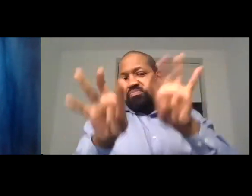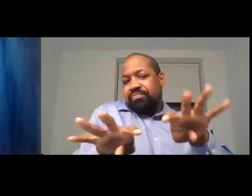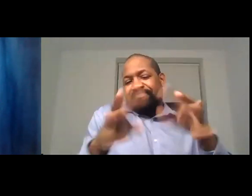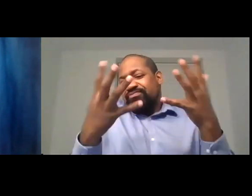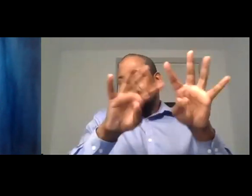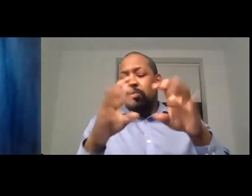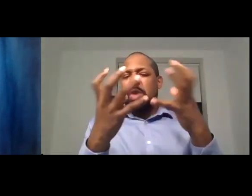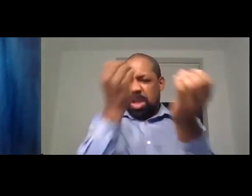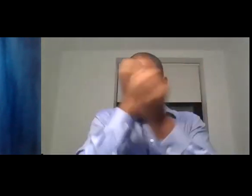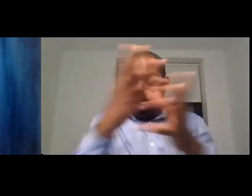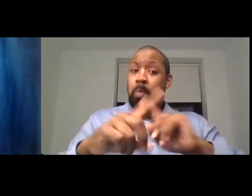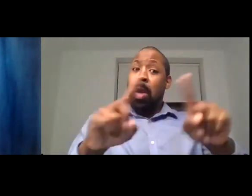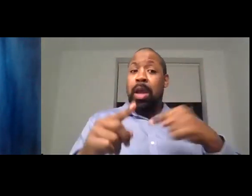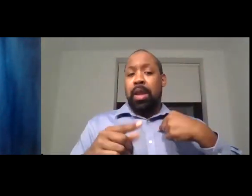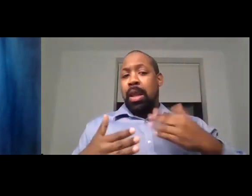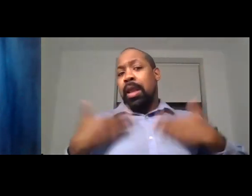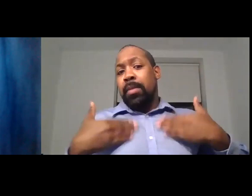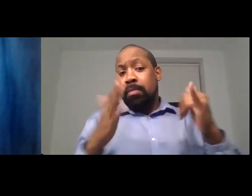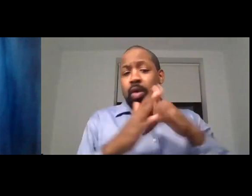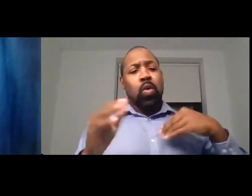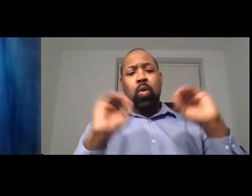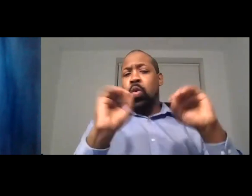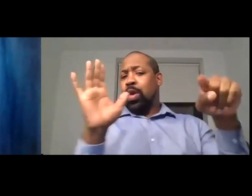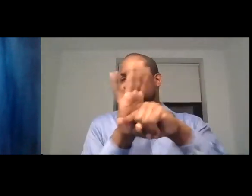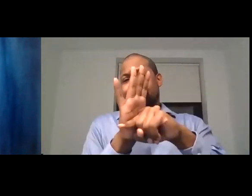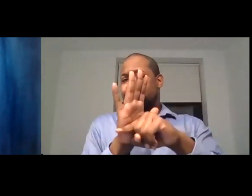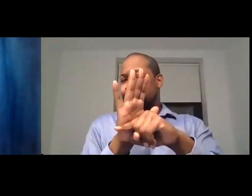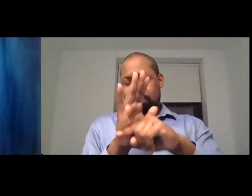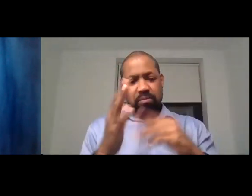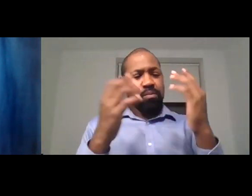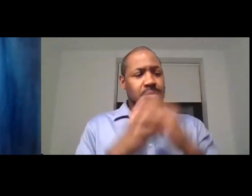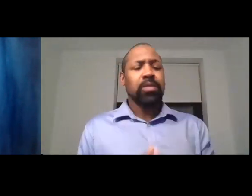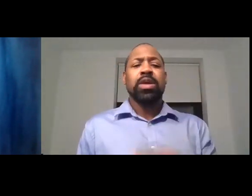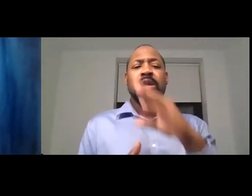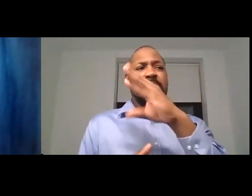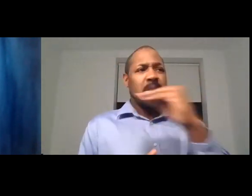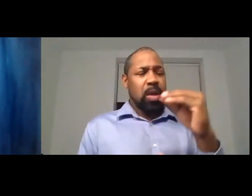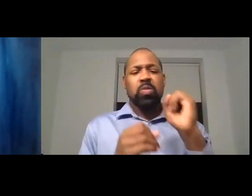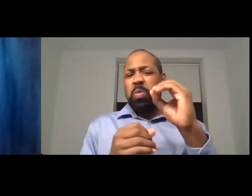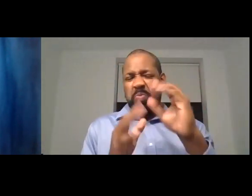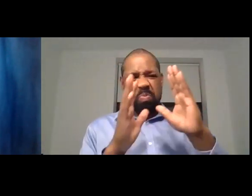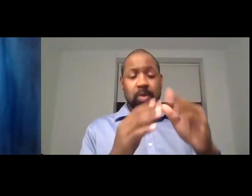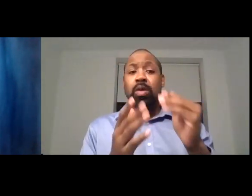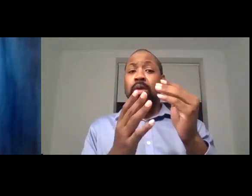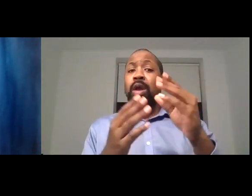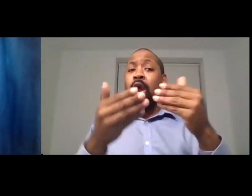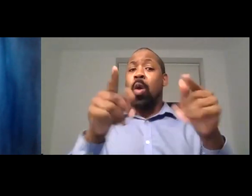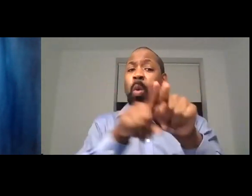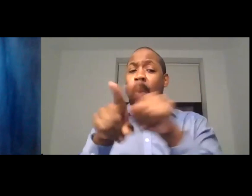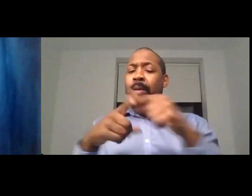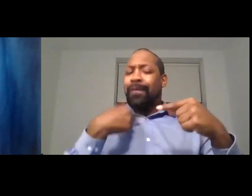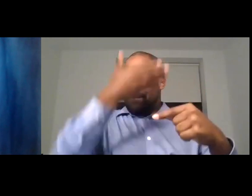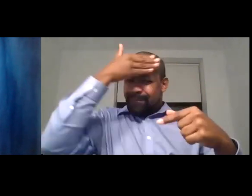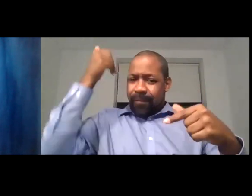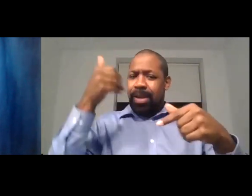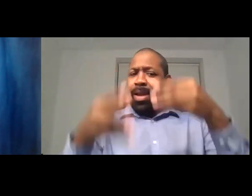lost jobs because of COVID and all those concerns. At this point, we're happy to say that there was nothing fully negative in the budget that